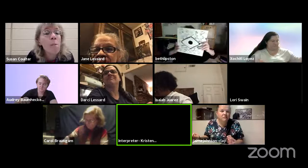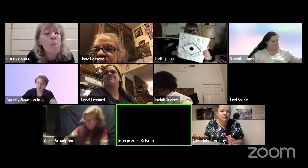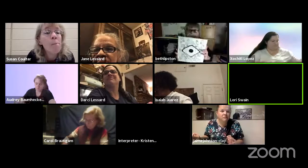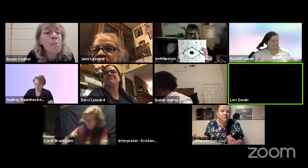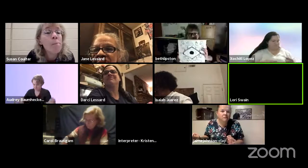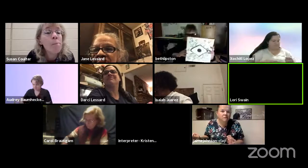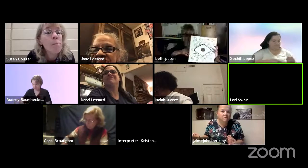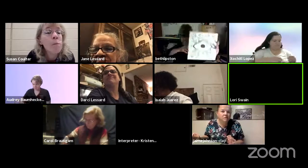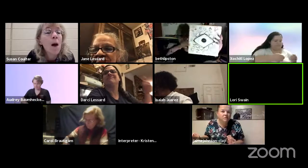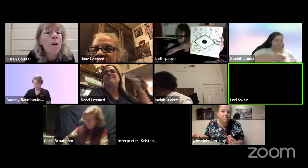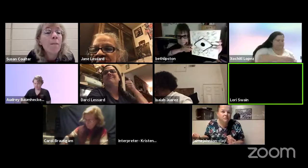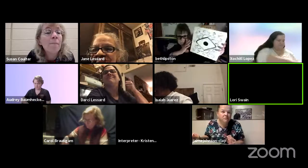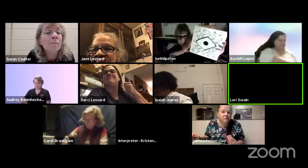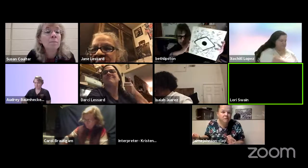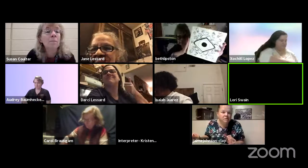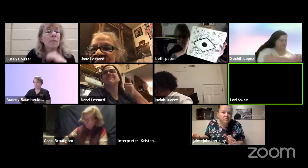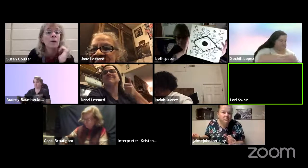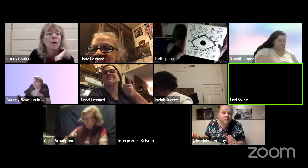kind of explain the background of my picture here.